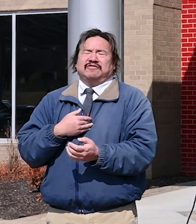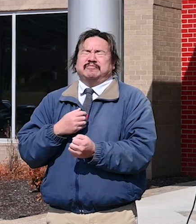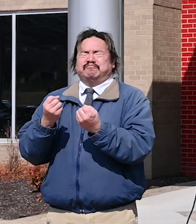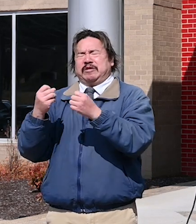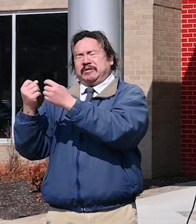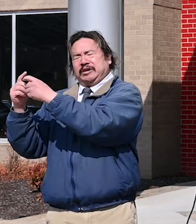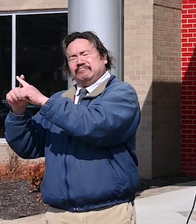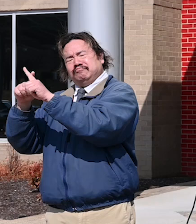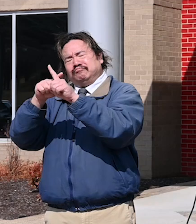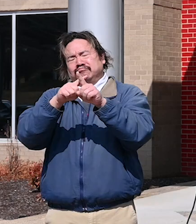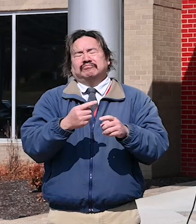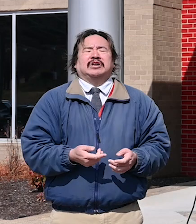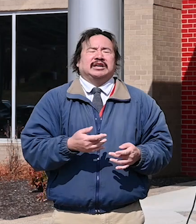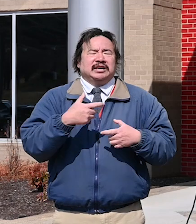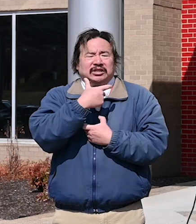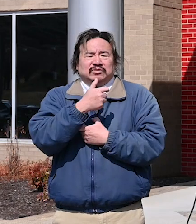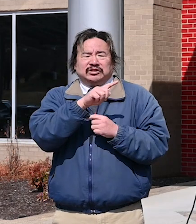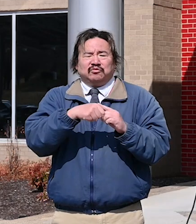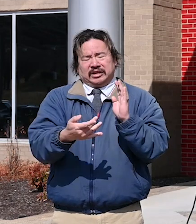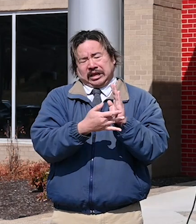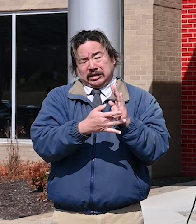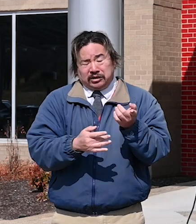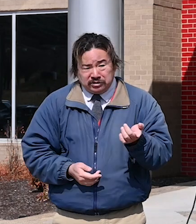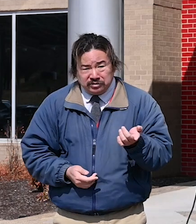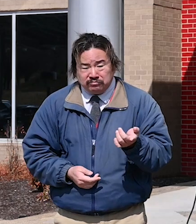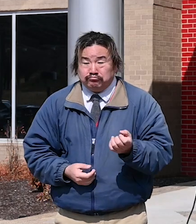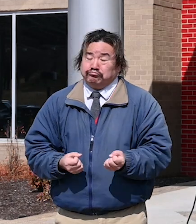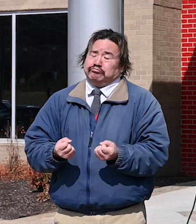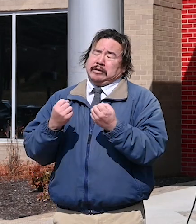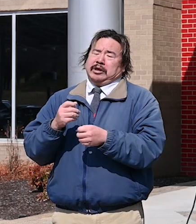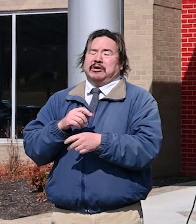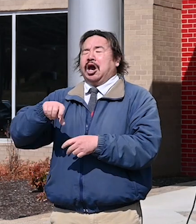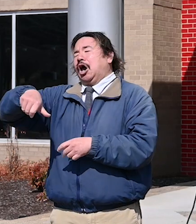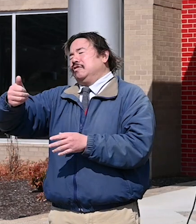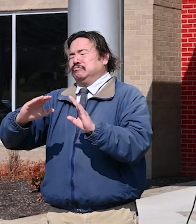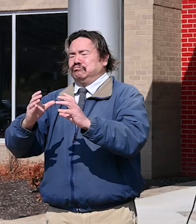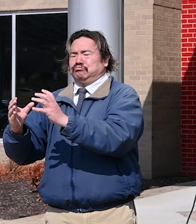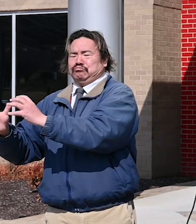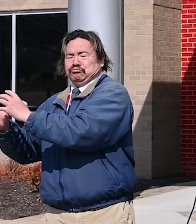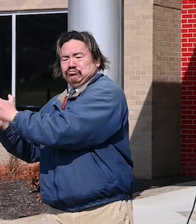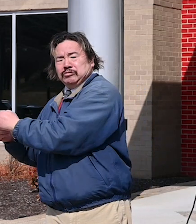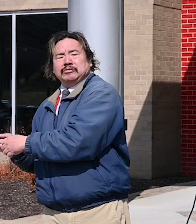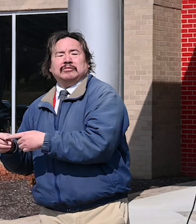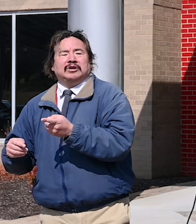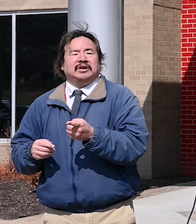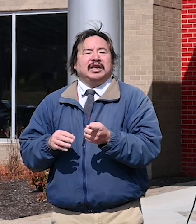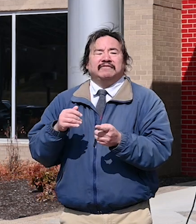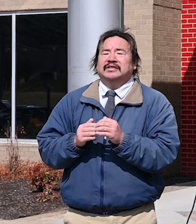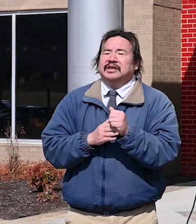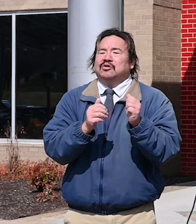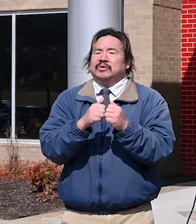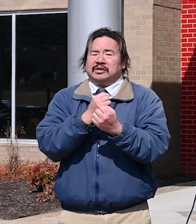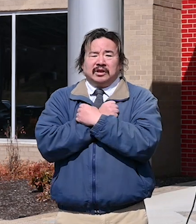interests also around technology and numerous other sectors. By leading with love,